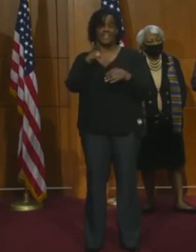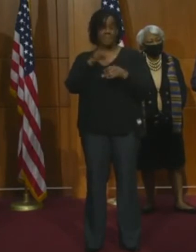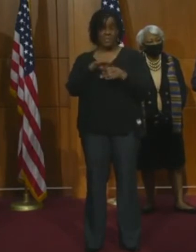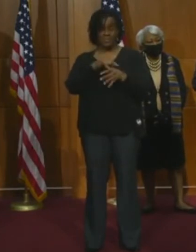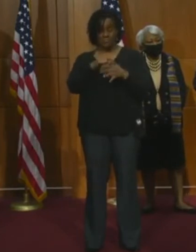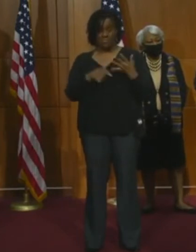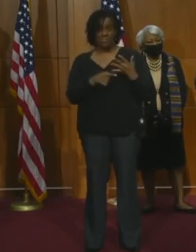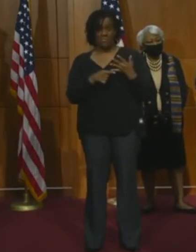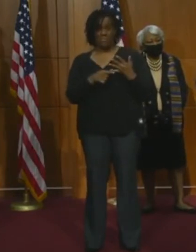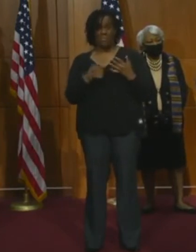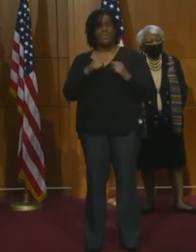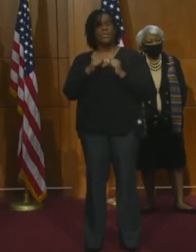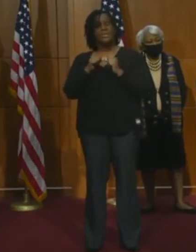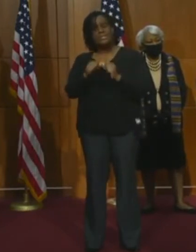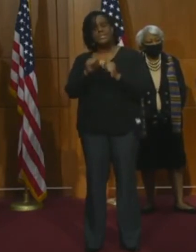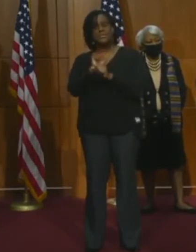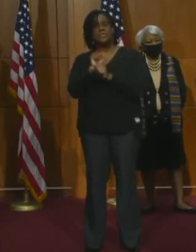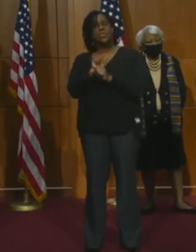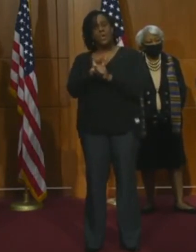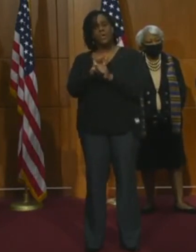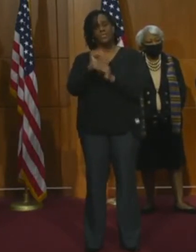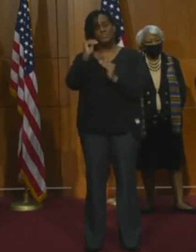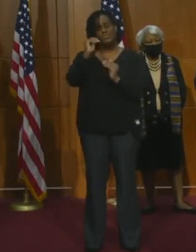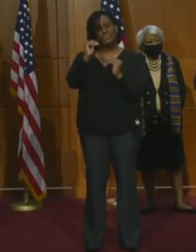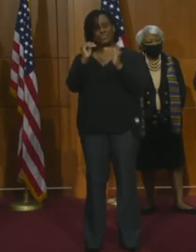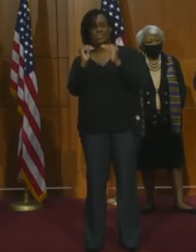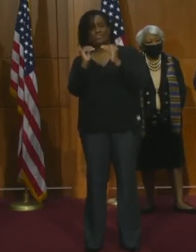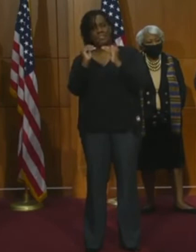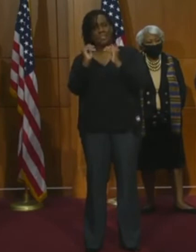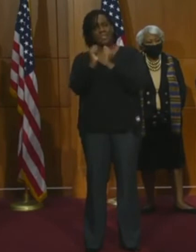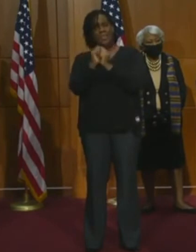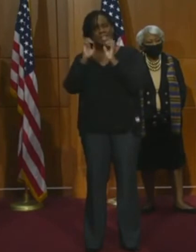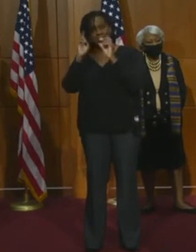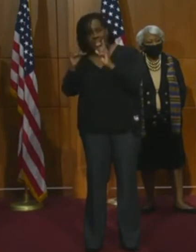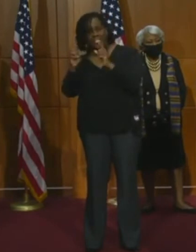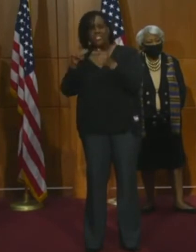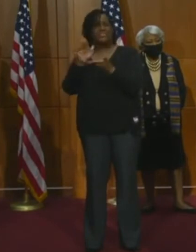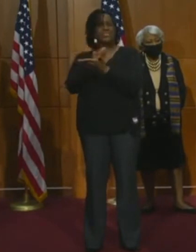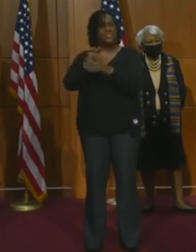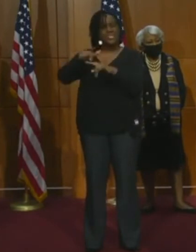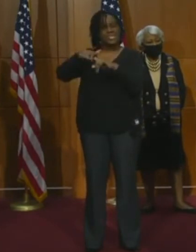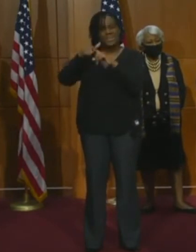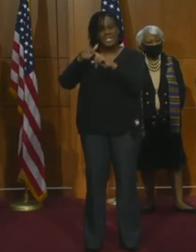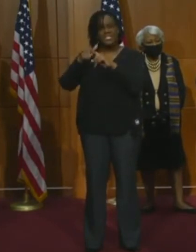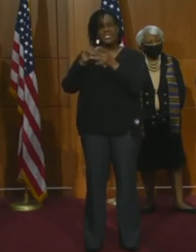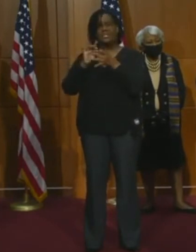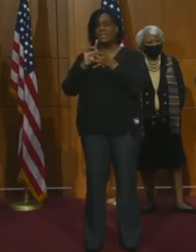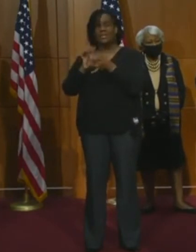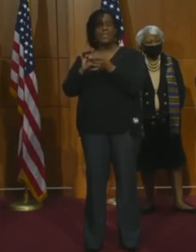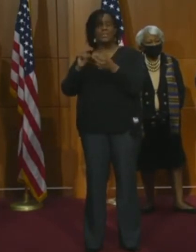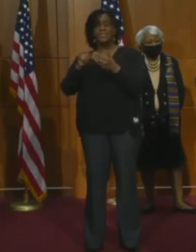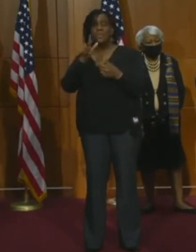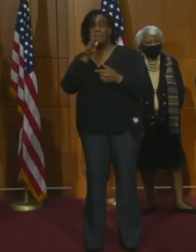continue work to reduce disparities in educational attainment and school suspension rates, in maternal and